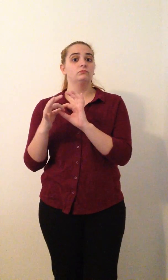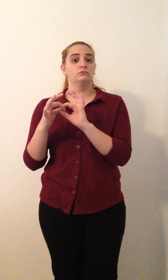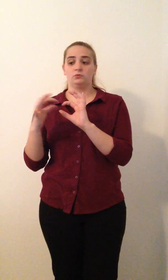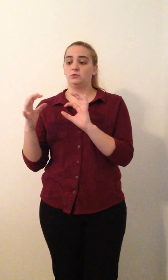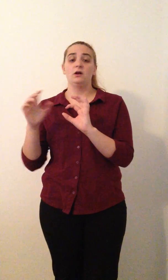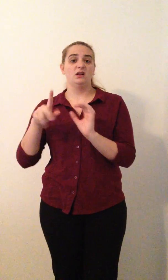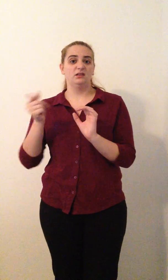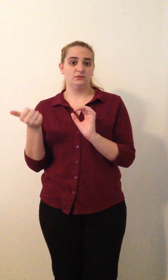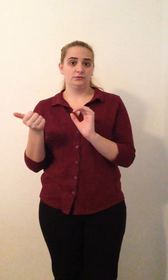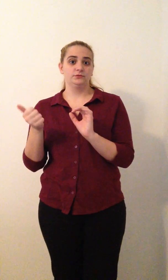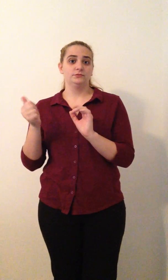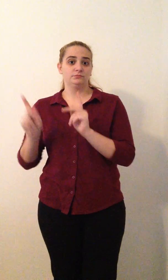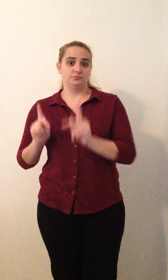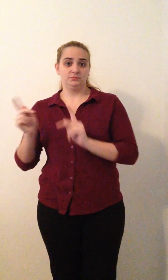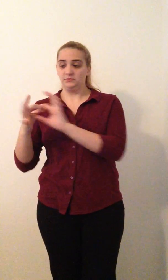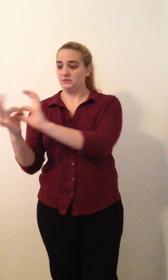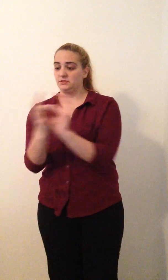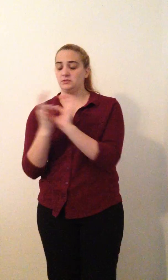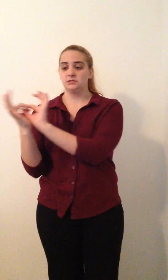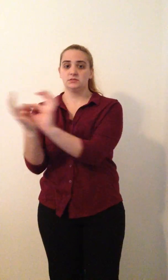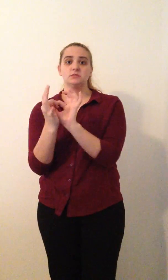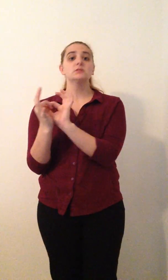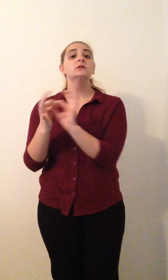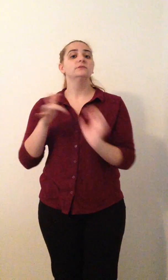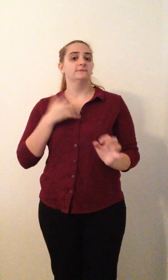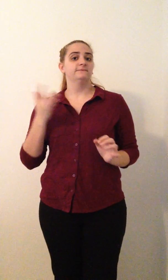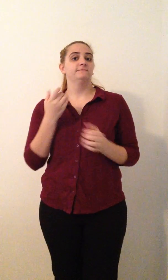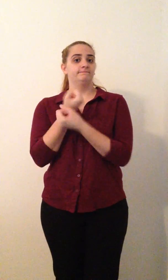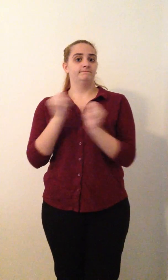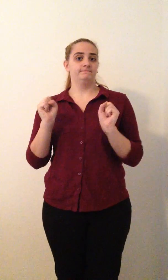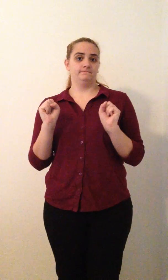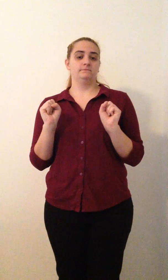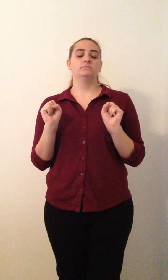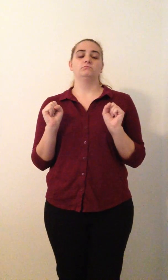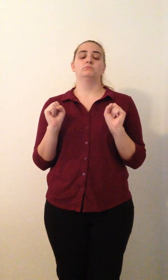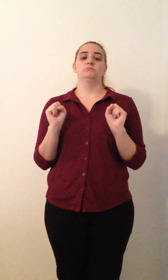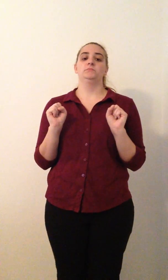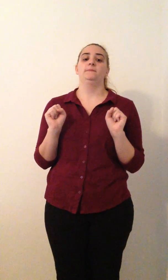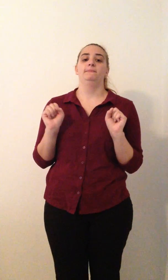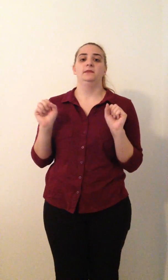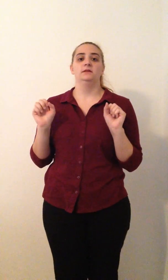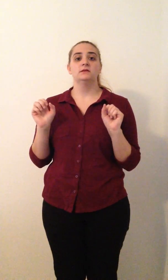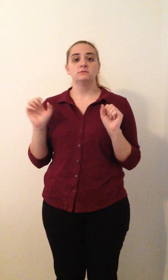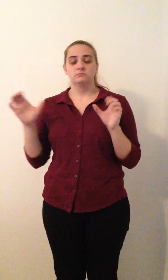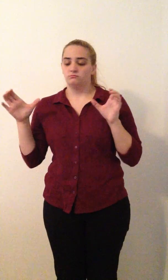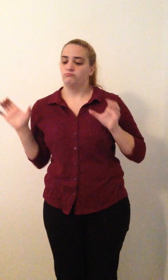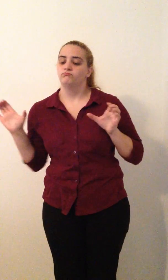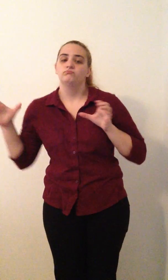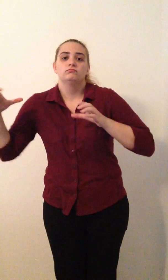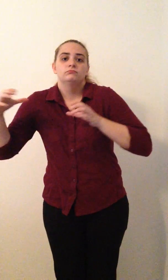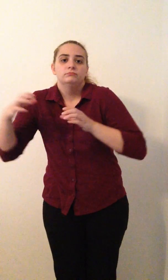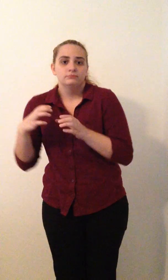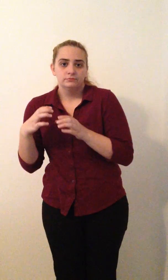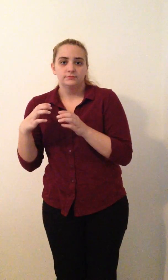be safe, and to help us stay close and count on the other